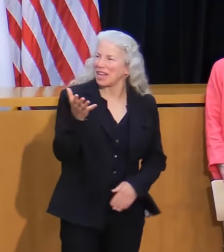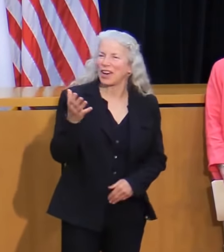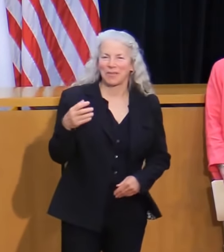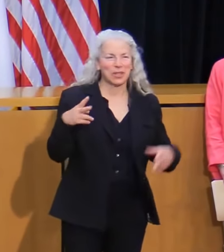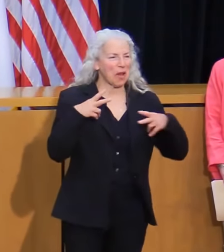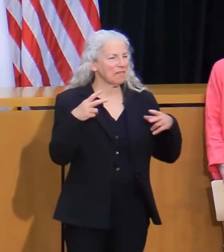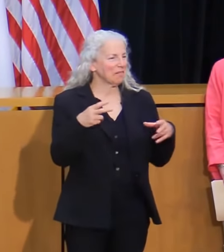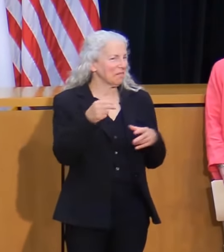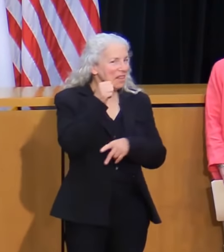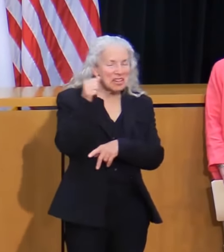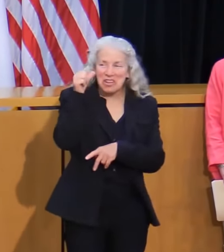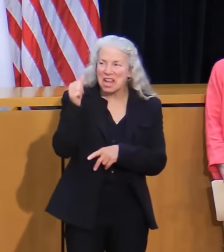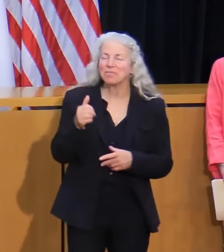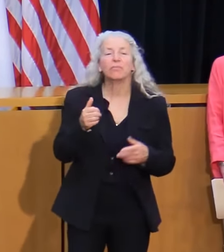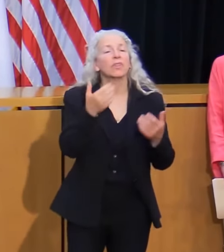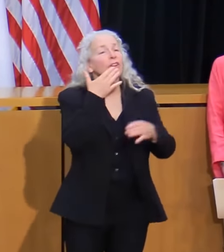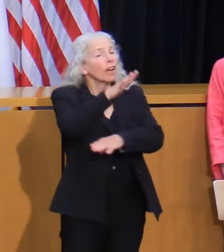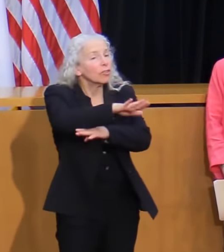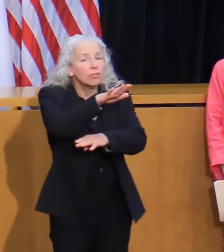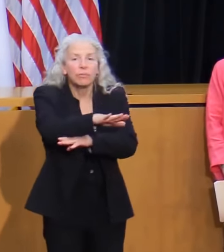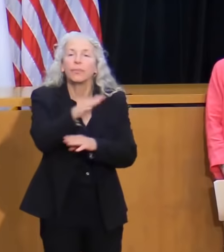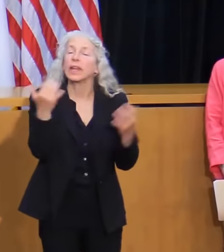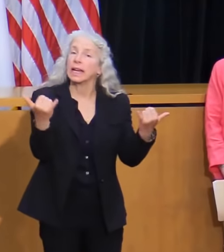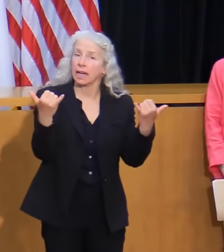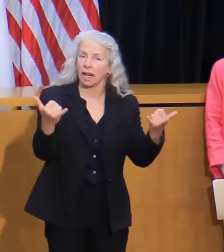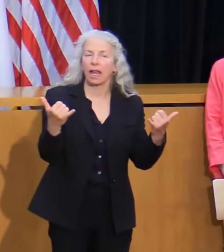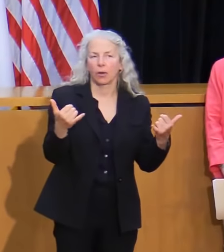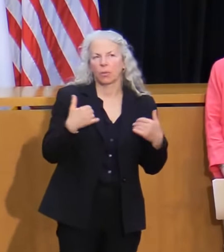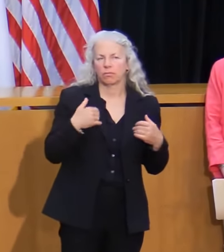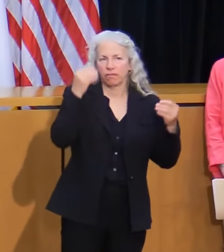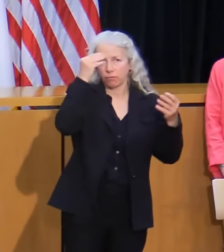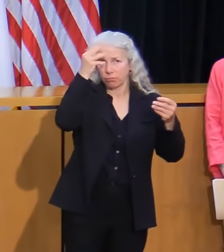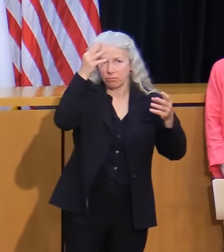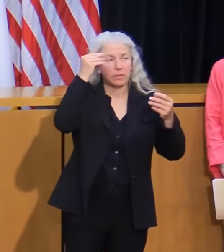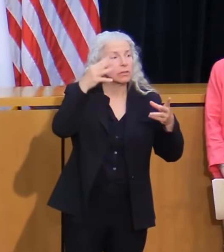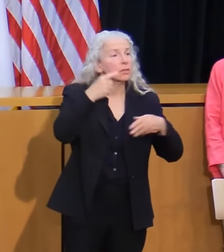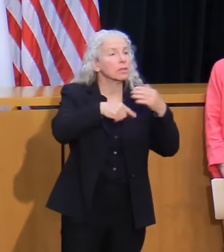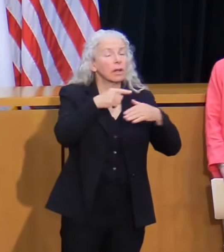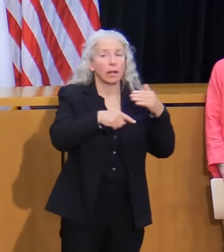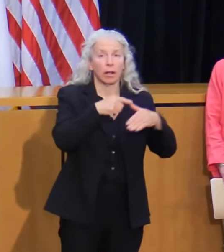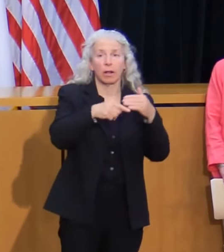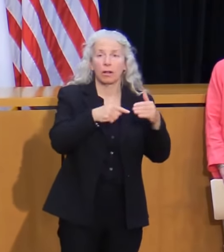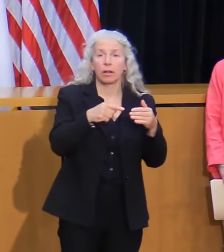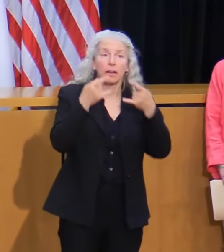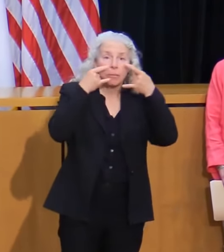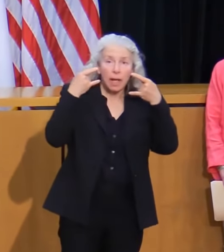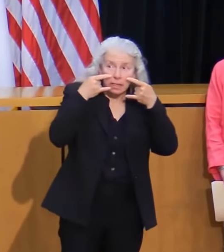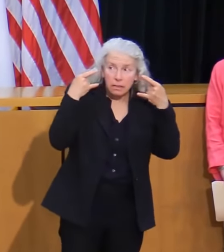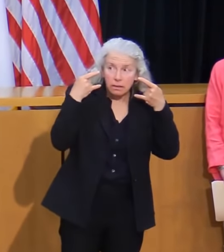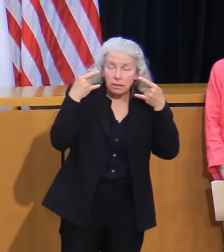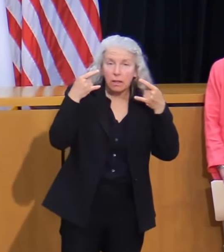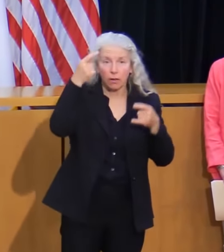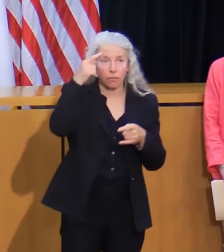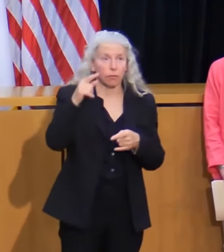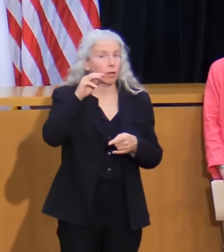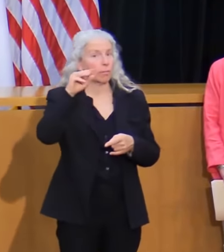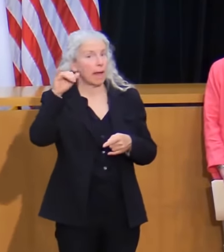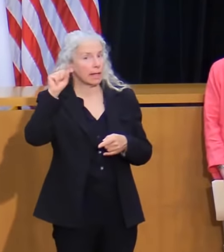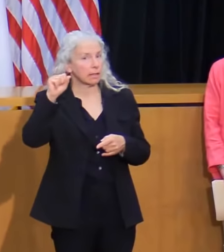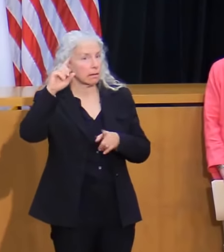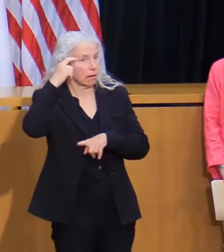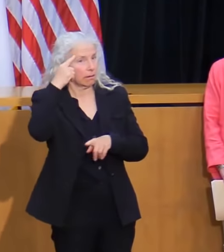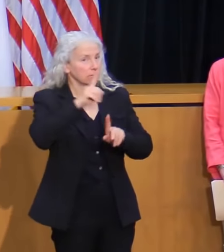So good afternoon. Today we're here to provide an update on Massachusetts face coverings order and discuss further reopening